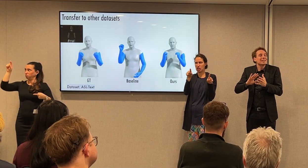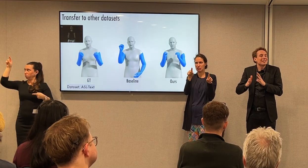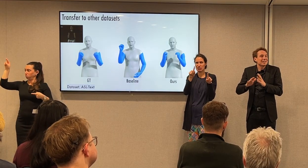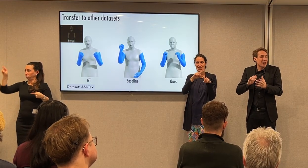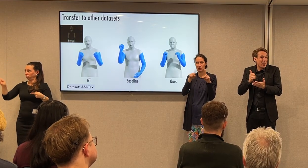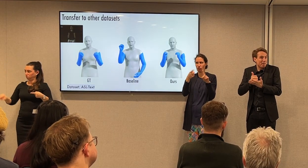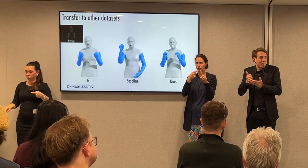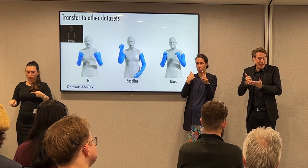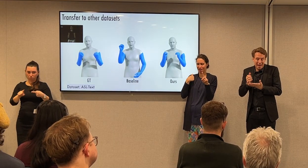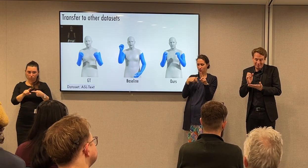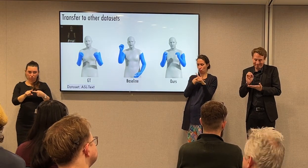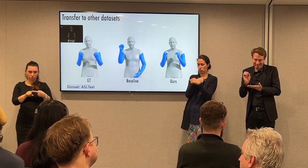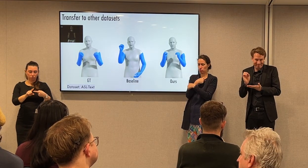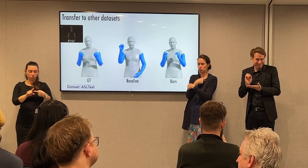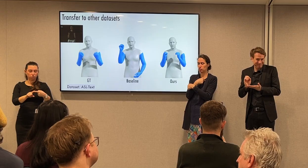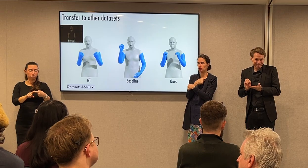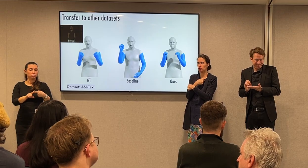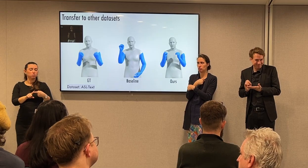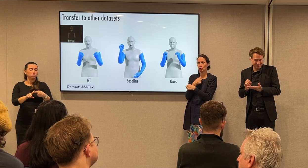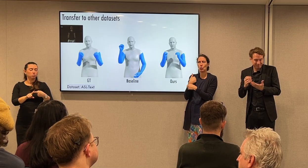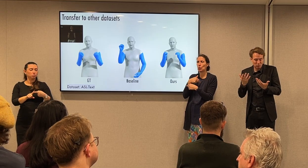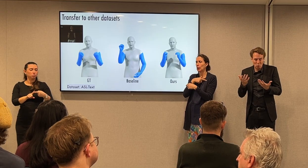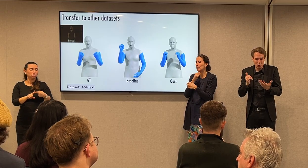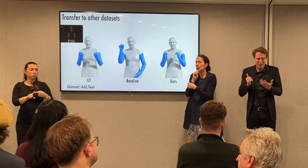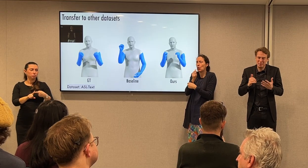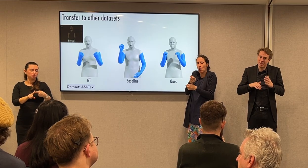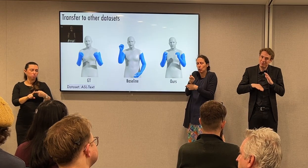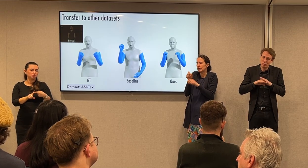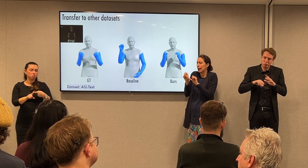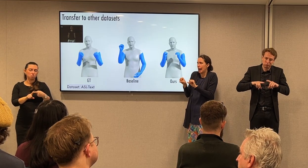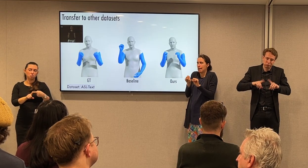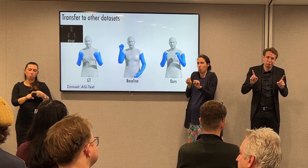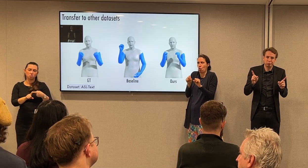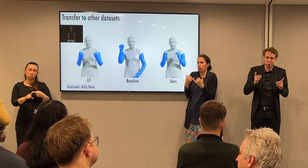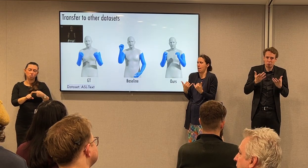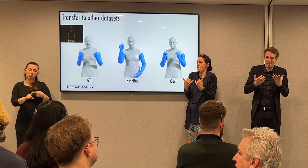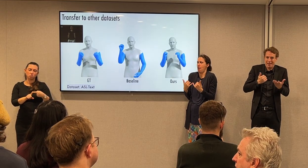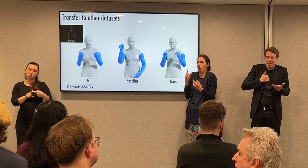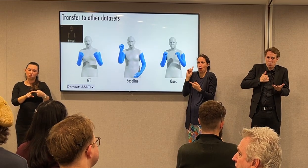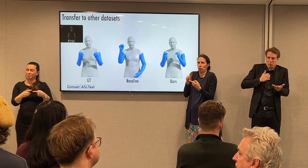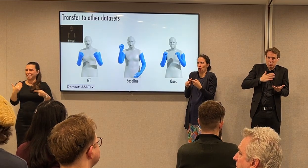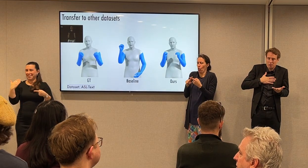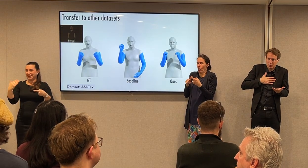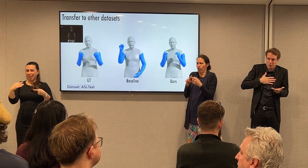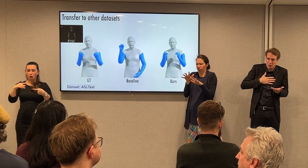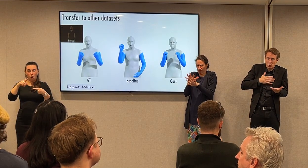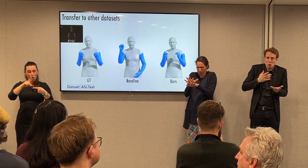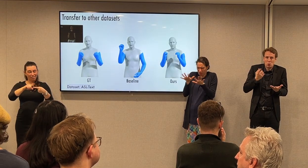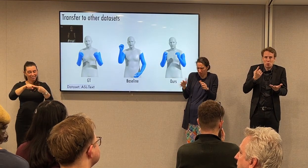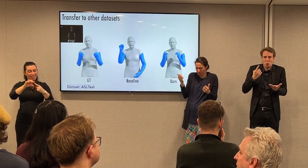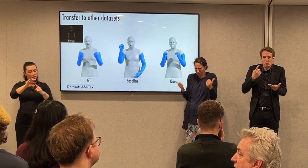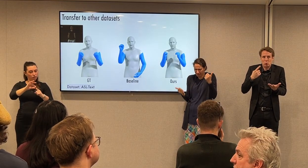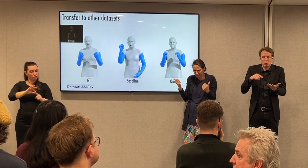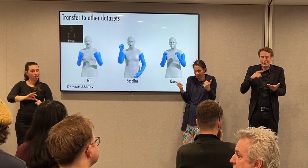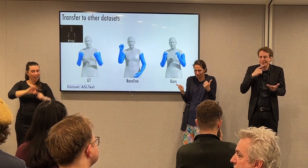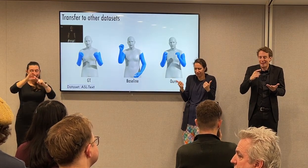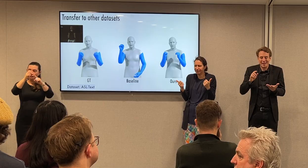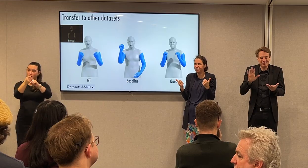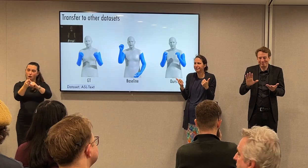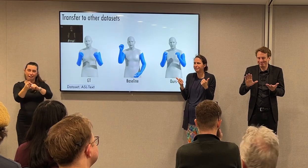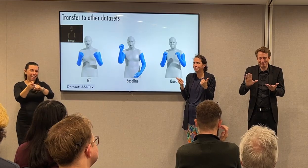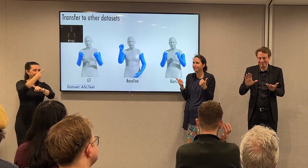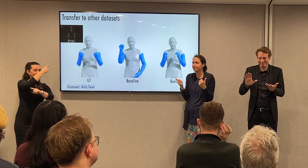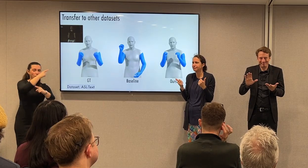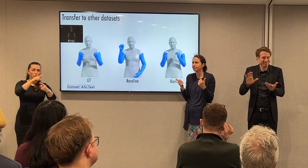from ours, then we won't be able at this point to distinguish that it's so far away in the embedding